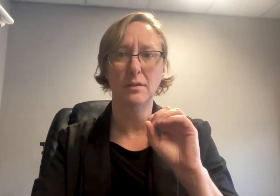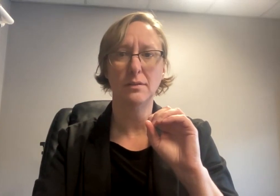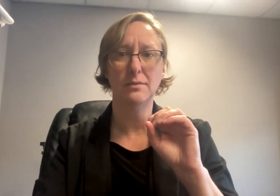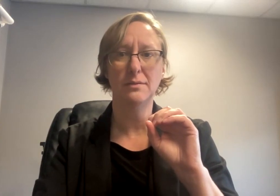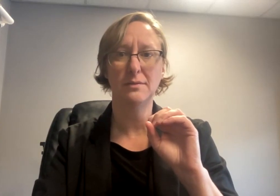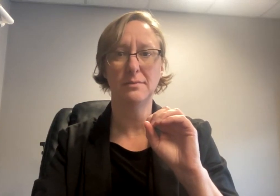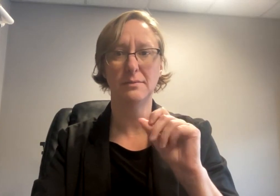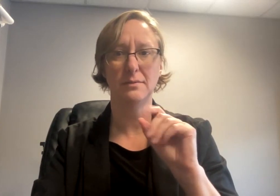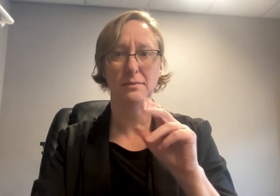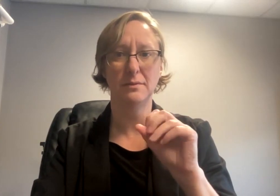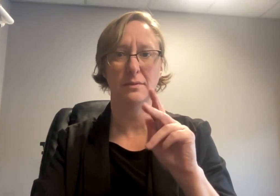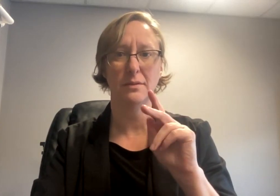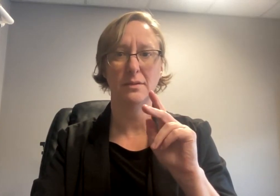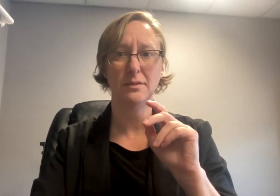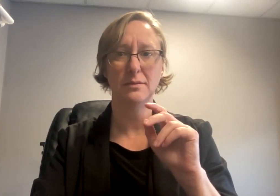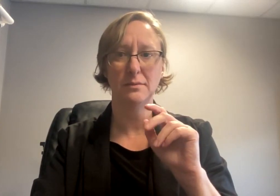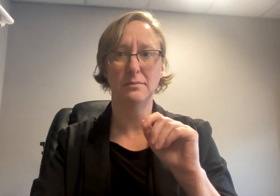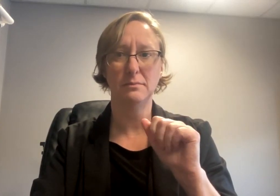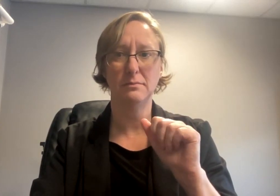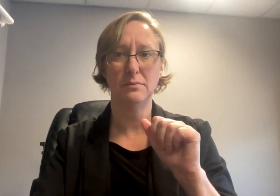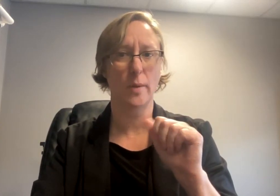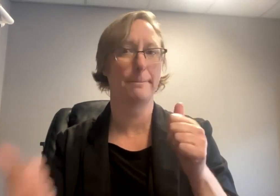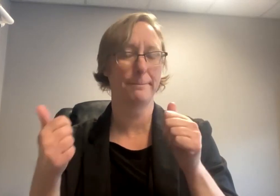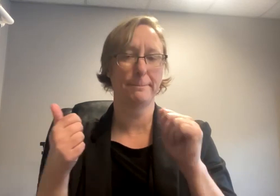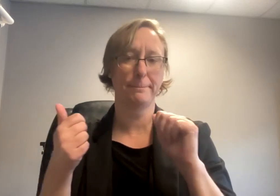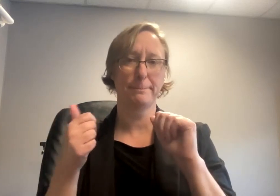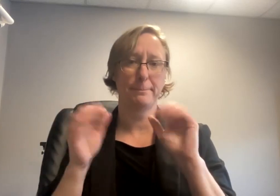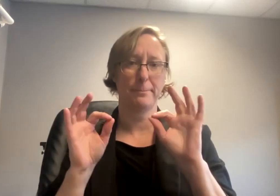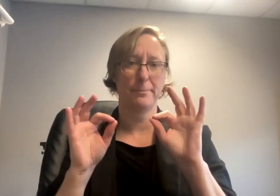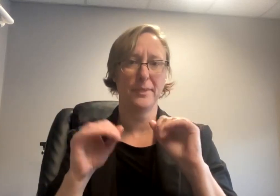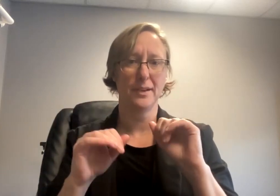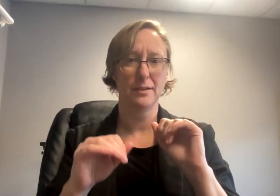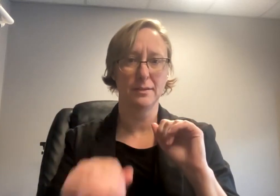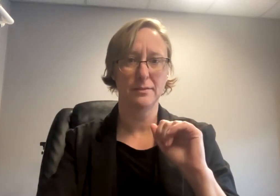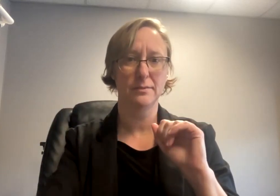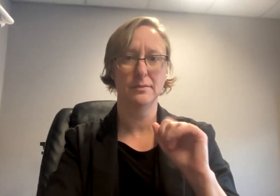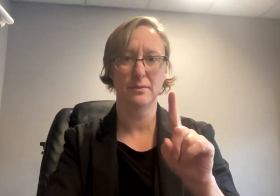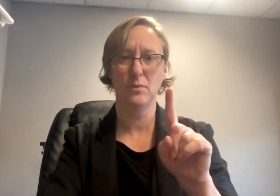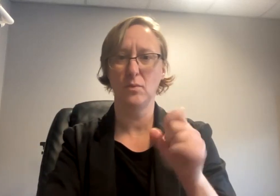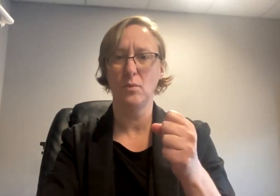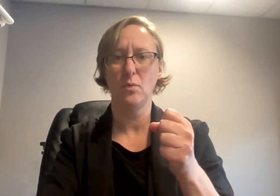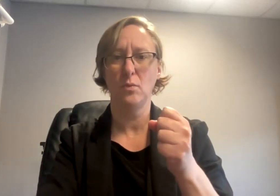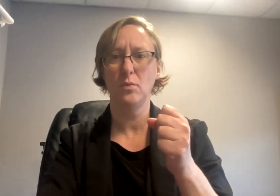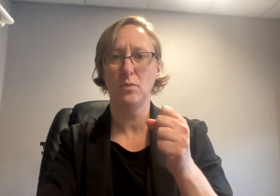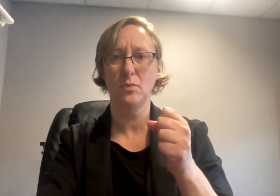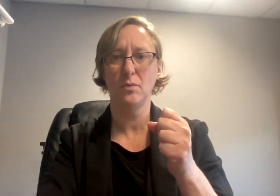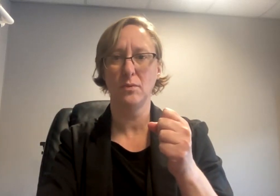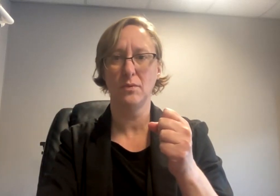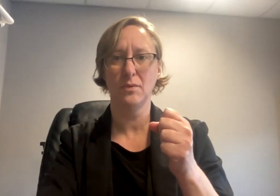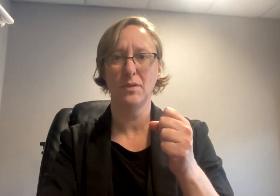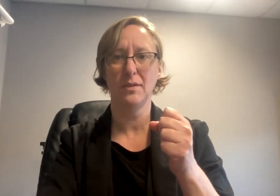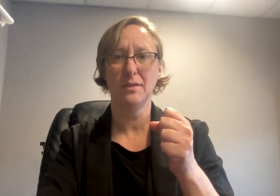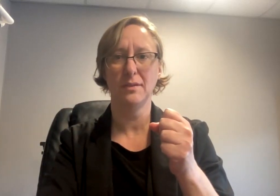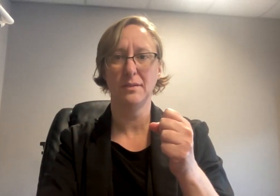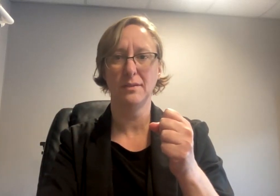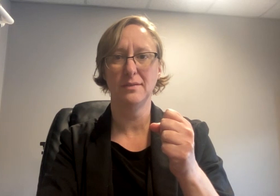I turn Wait a on. minute, let me try Bobby again. Okay, great. My Thanks. dog gets very interested when you guys are talking. She thinks you're talking to her, so I didn't want to